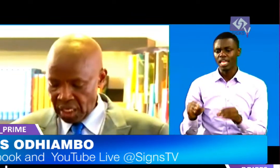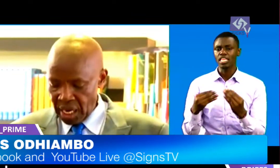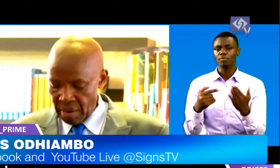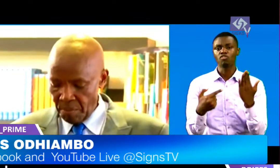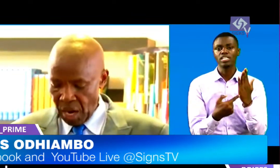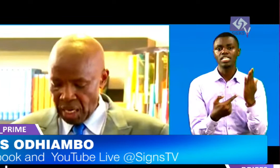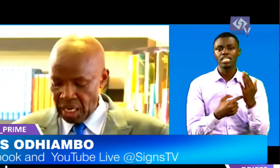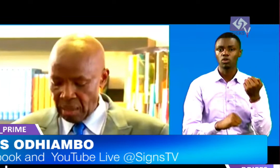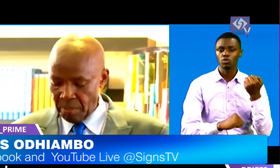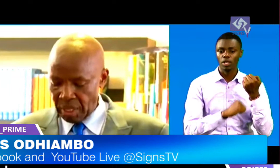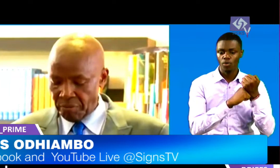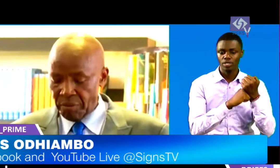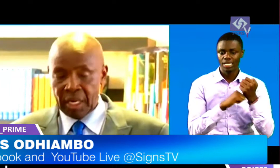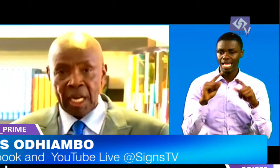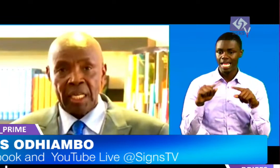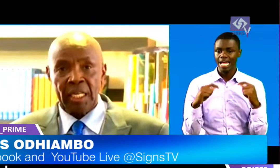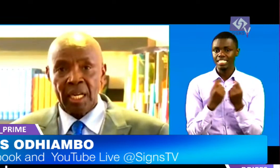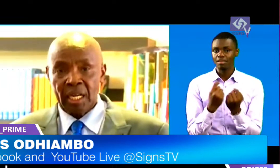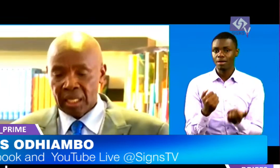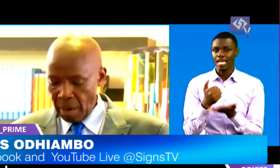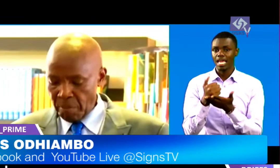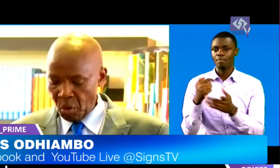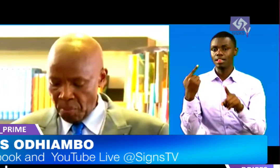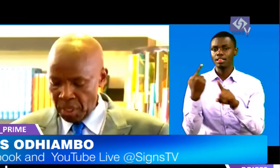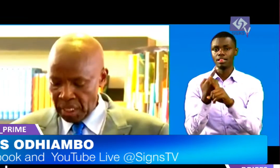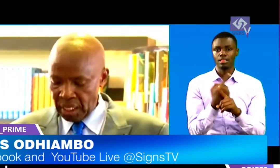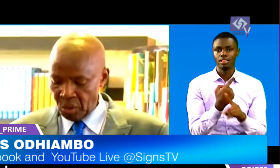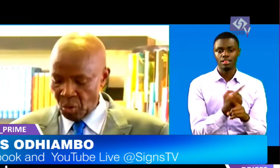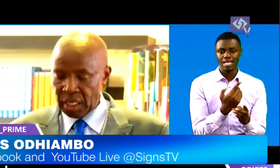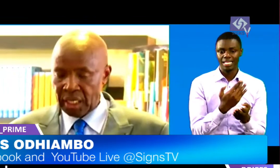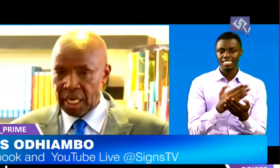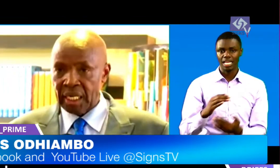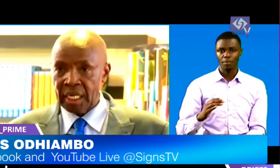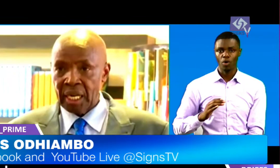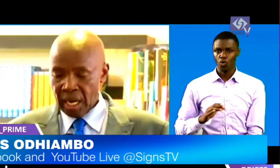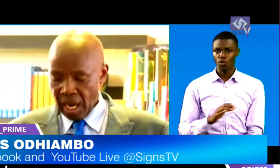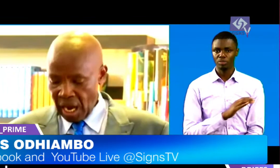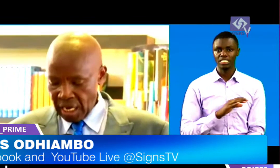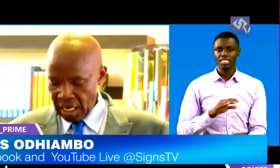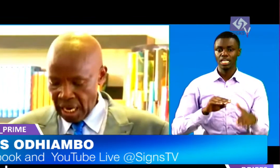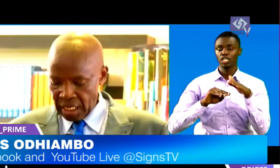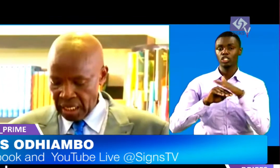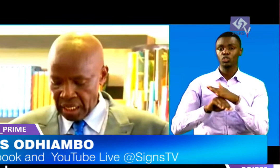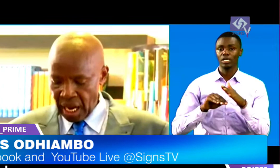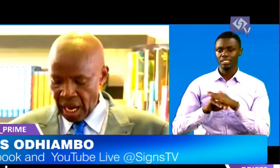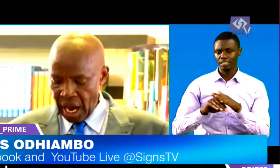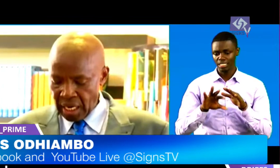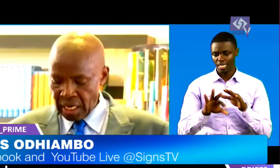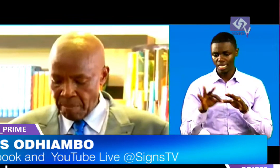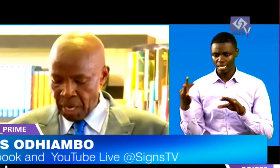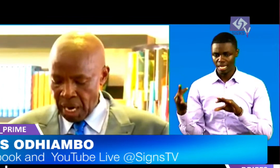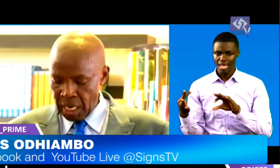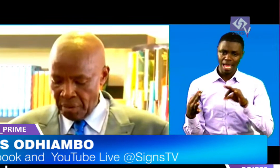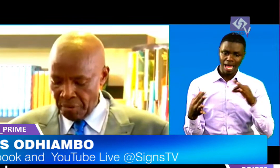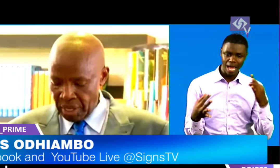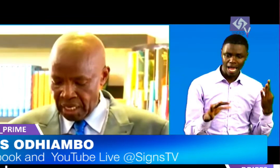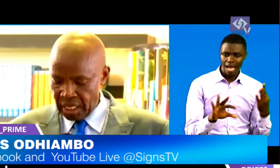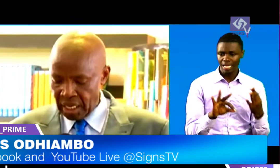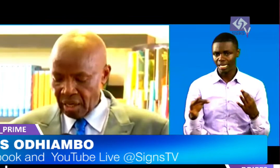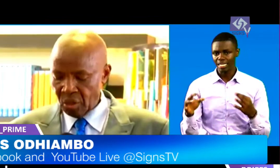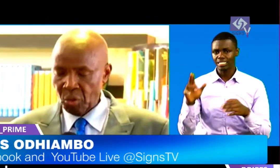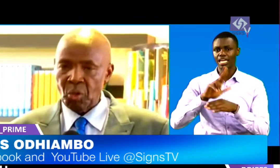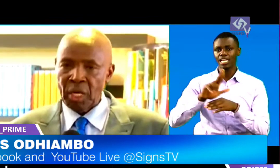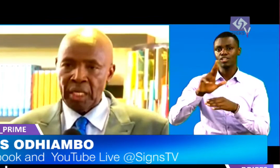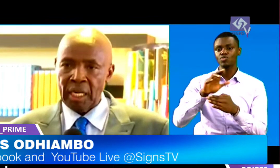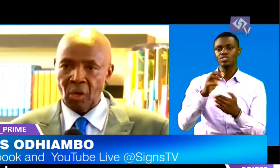to the team and helped the various subcommittees to access, analyze, and apply